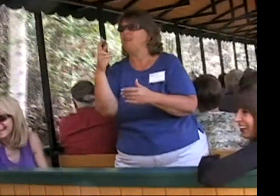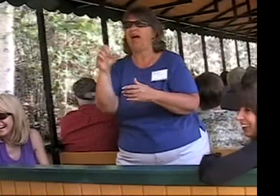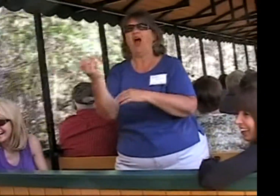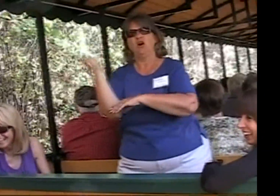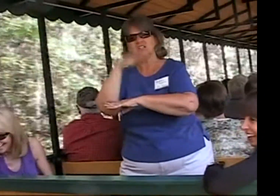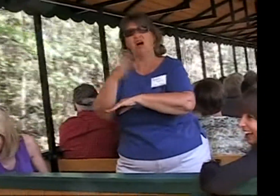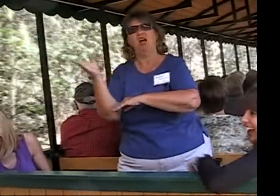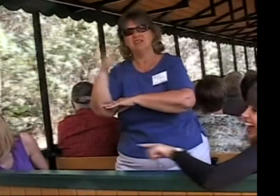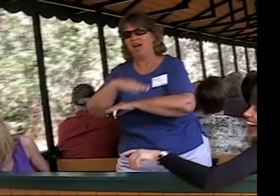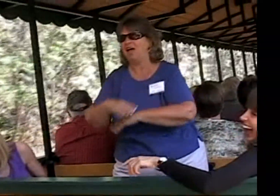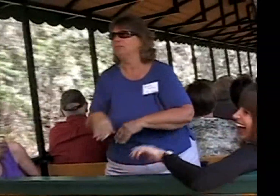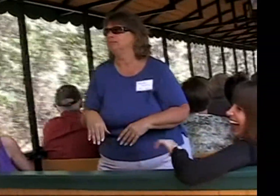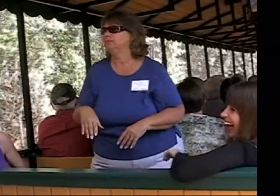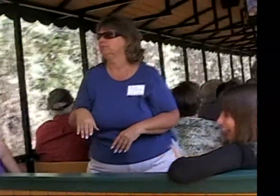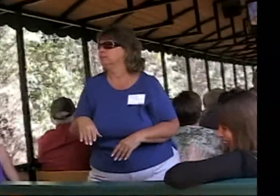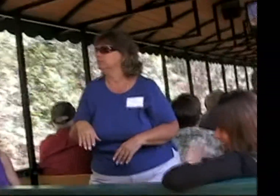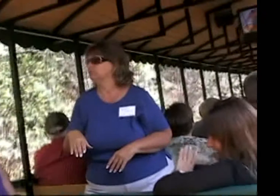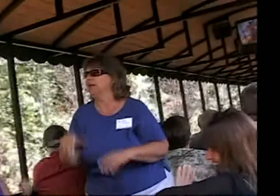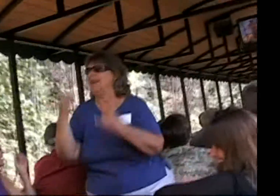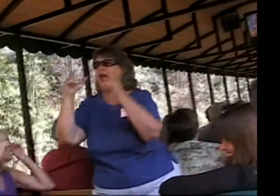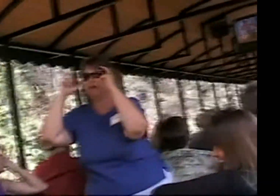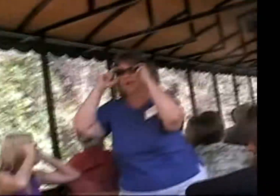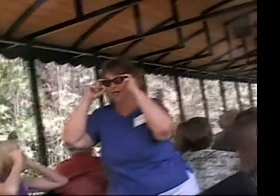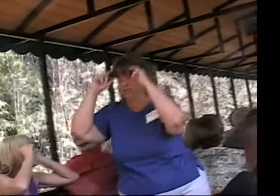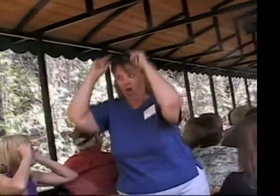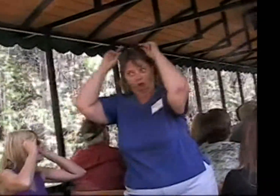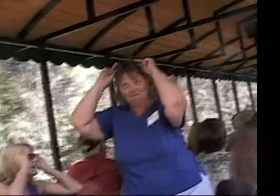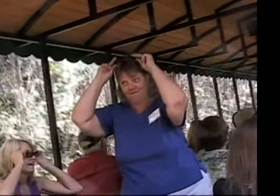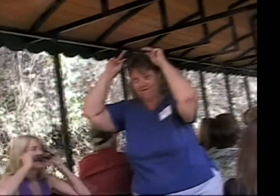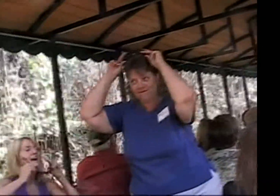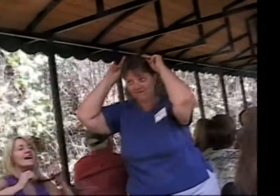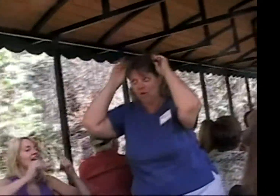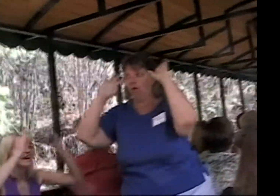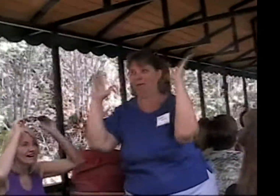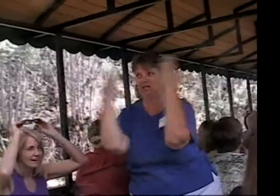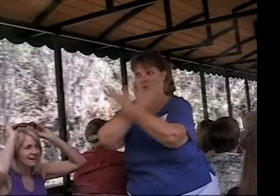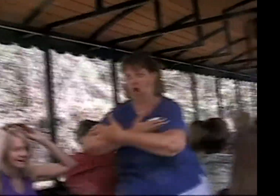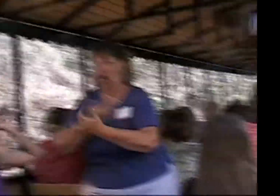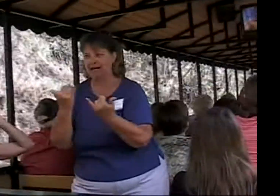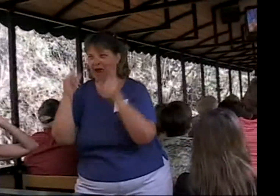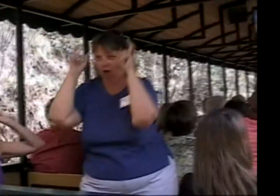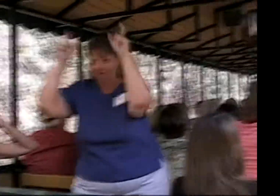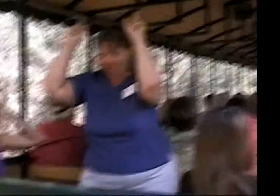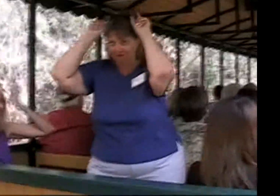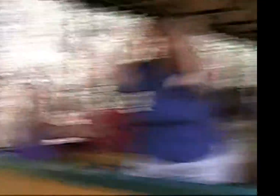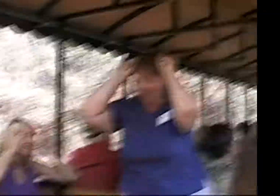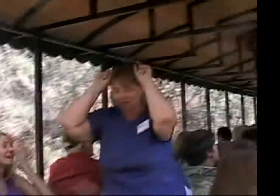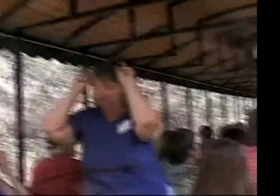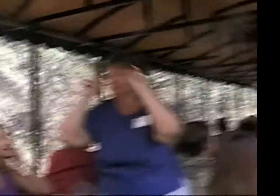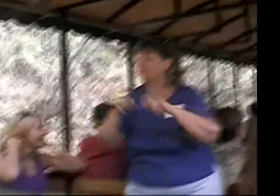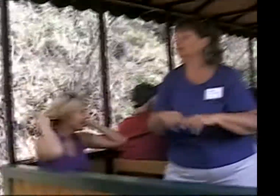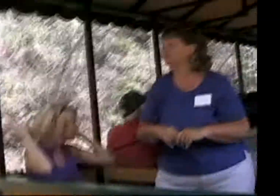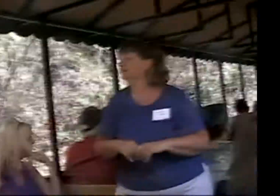All right, sunglasses off, put them on your forehead. It'll be dark inside and comfortable. We're going to switch to the right, let the little ones move